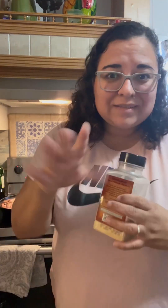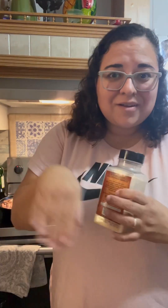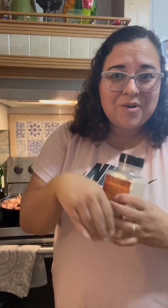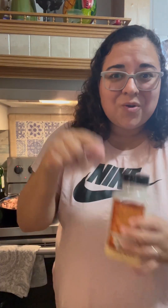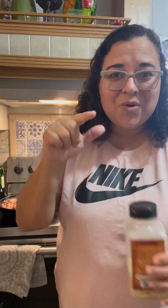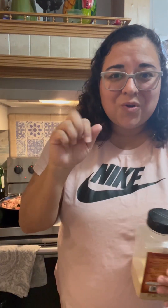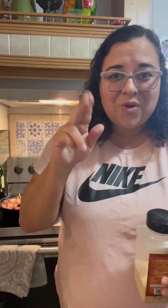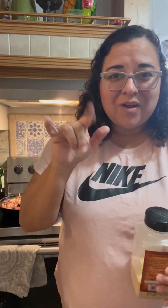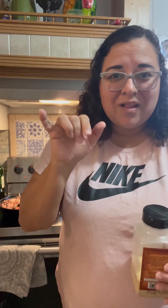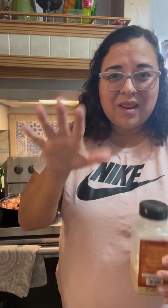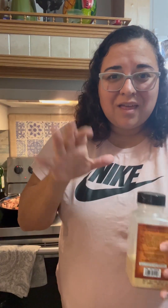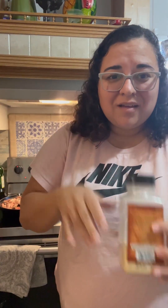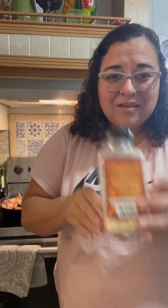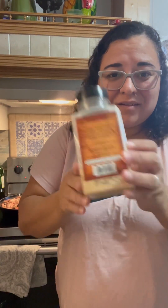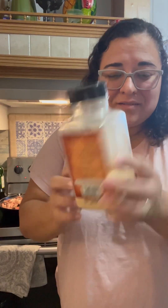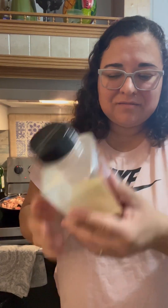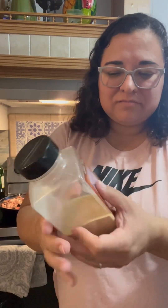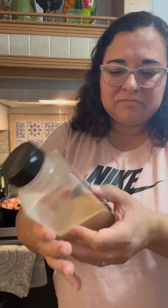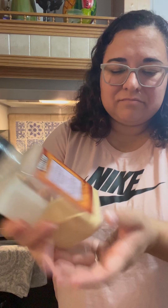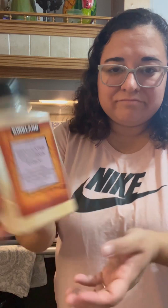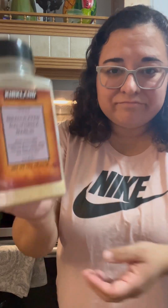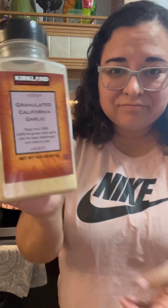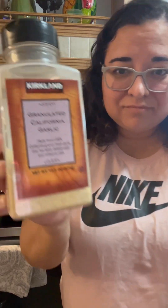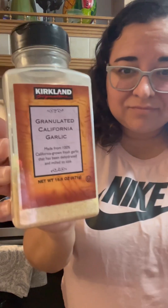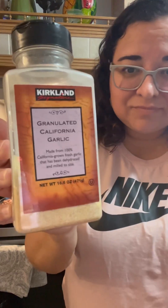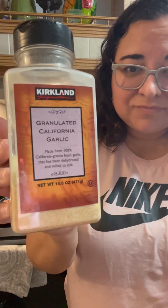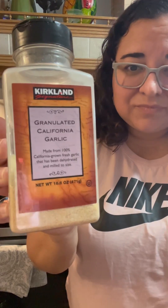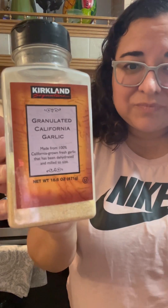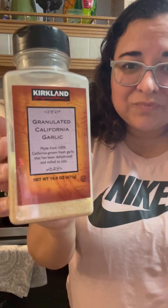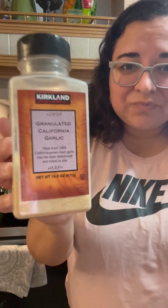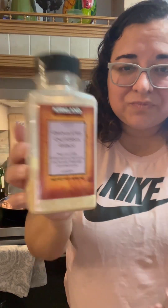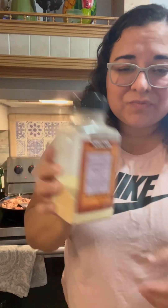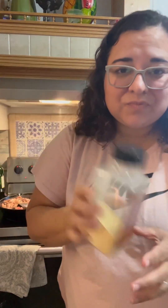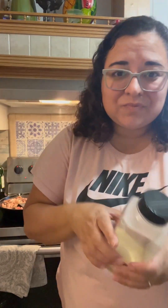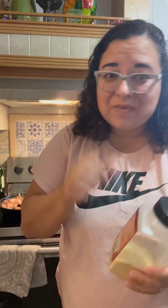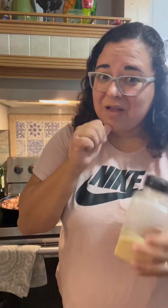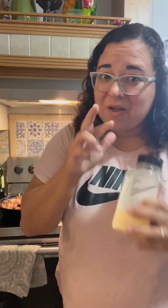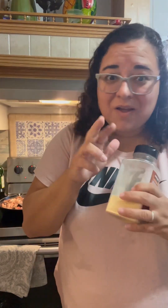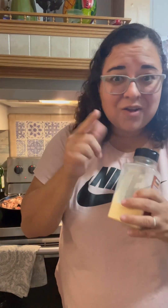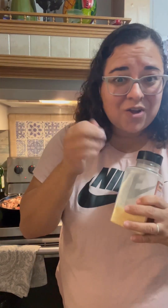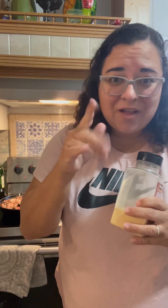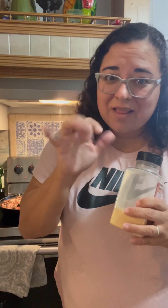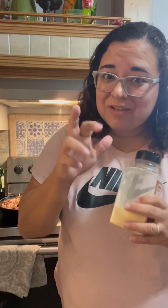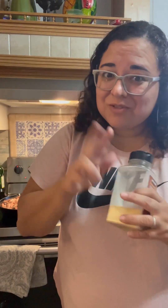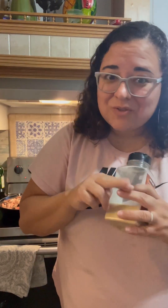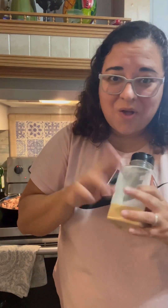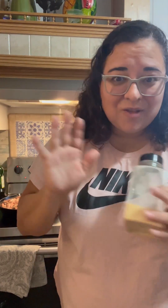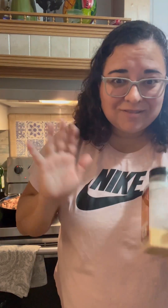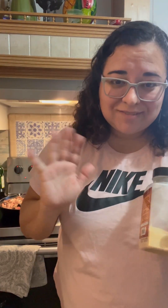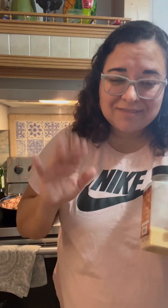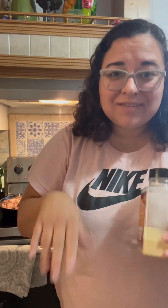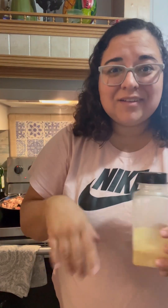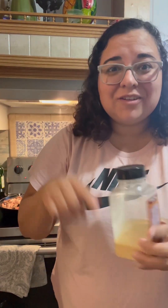Because again, large family. I also add a lot of garlic, not garlic